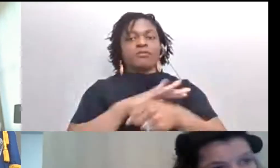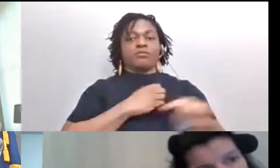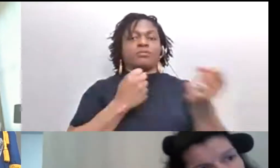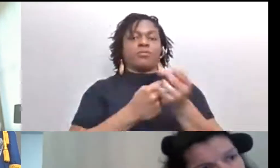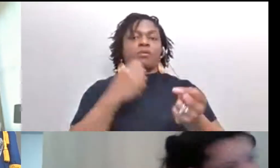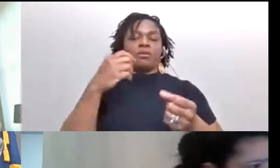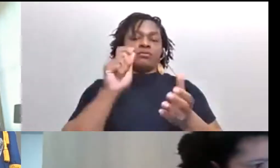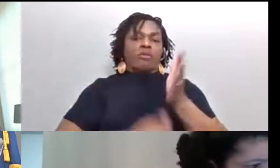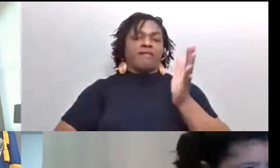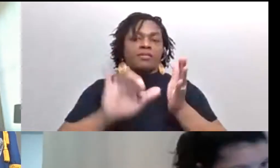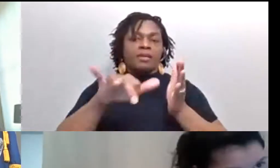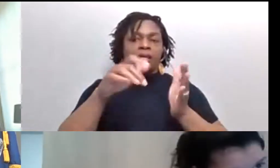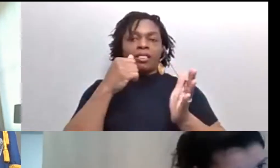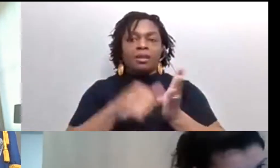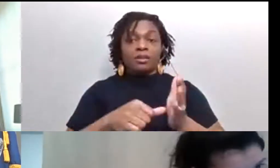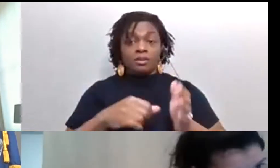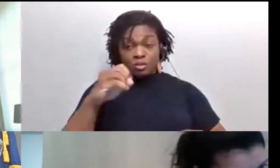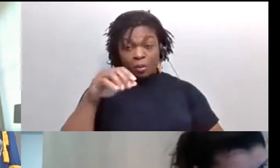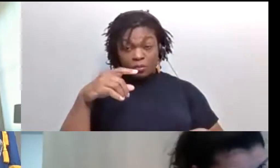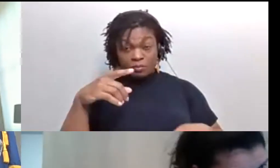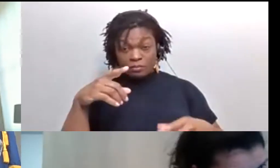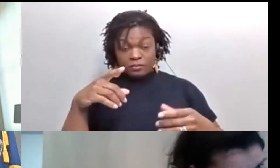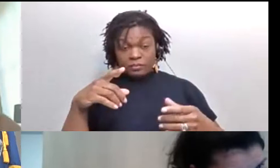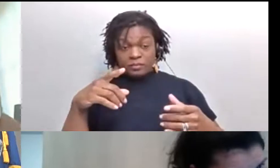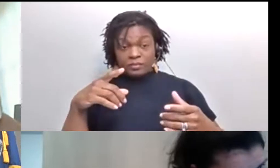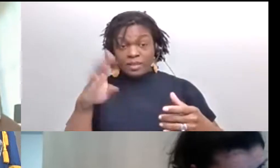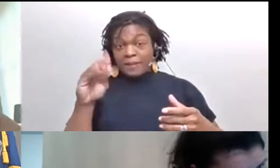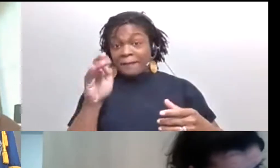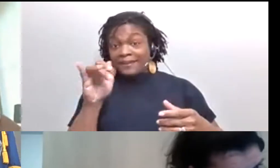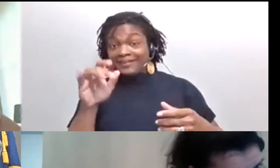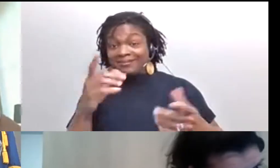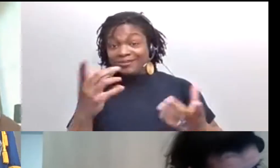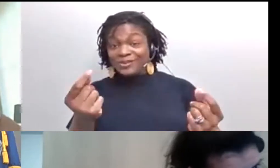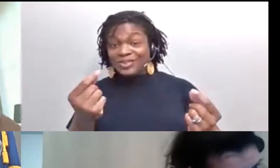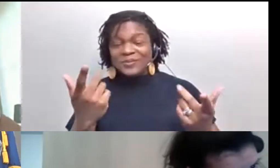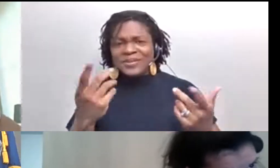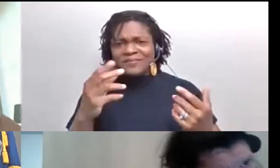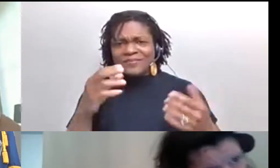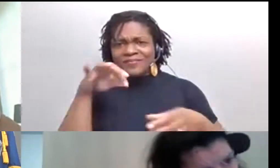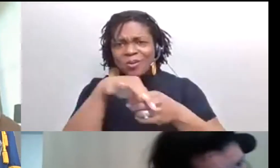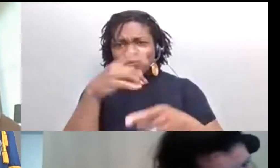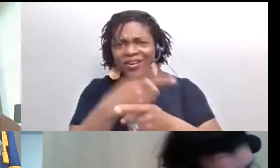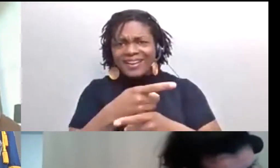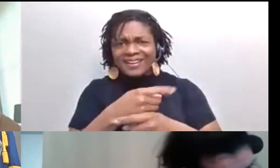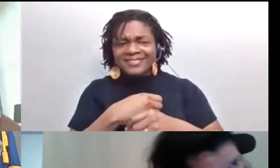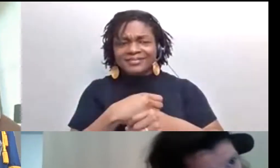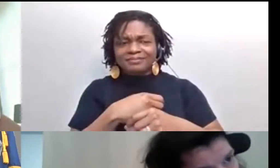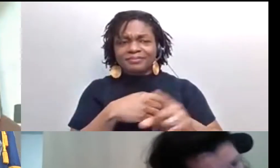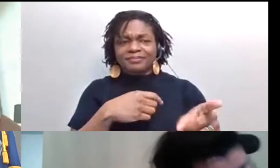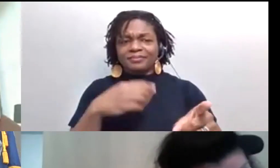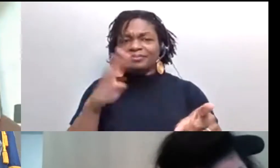So do we vote, Bambi? Sorry, I'm just pinch hitting here. Yeah, it seems like that wasn't the language